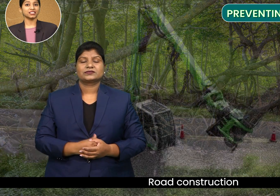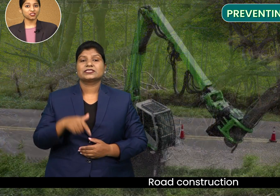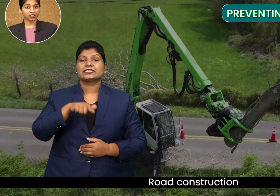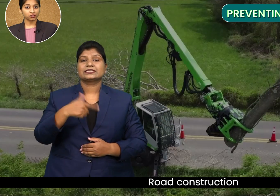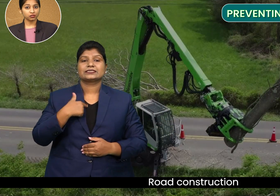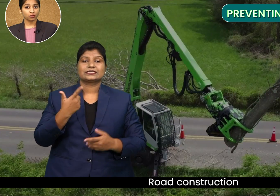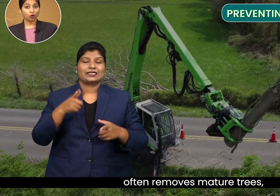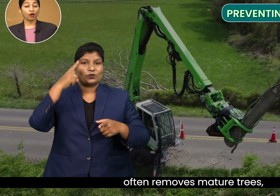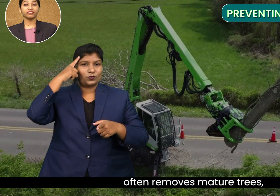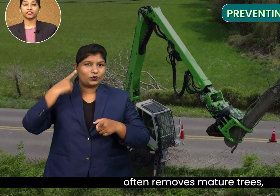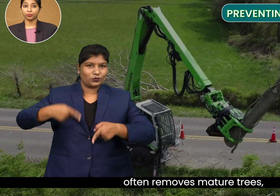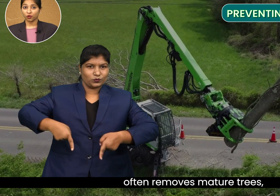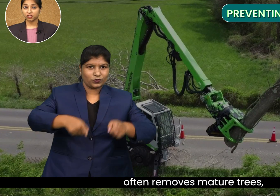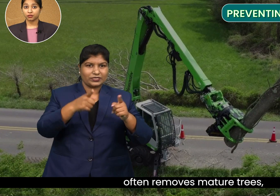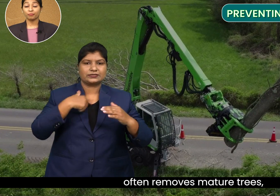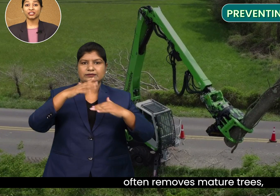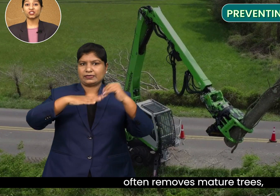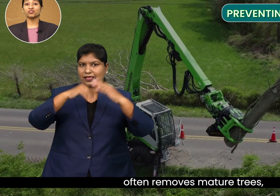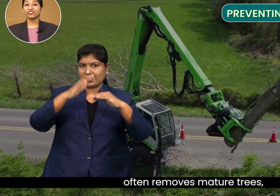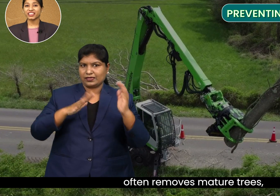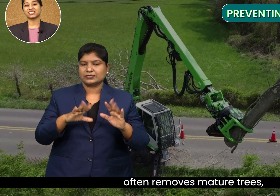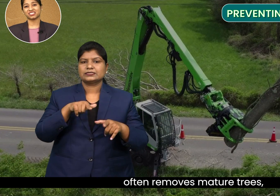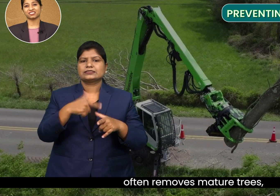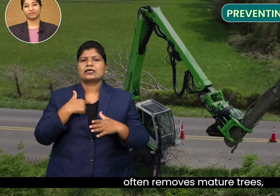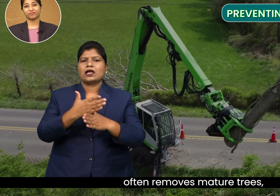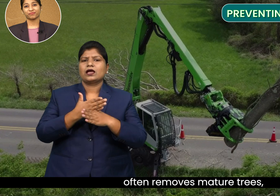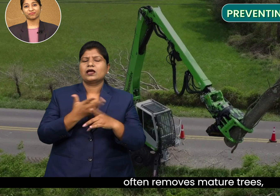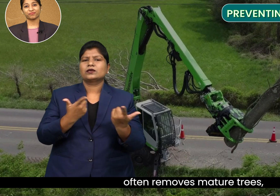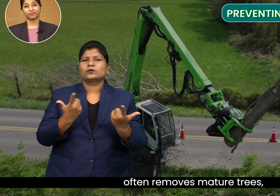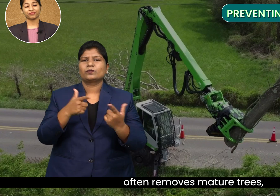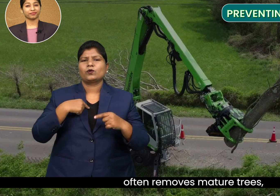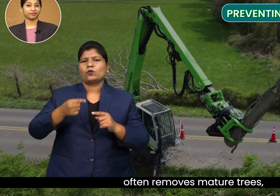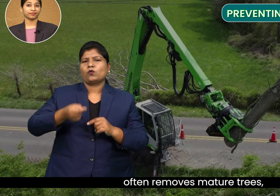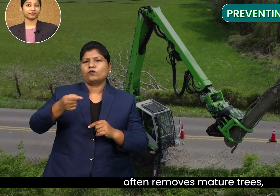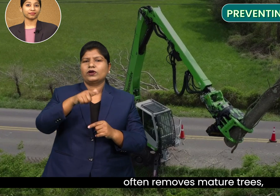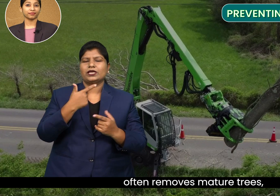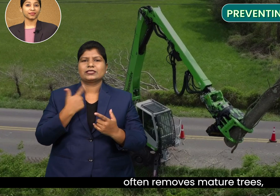Road construction often removes mature trees,